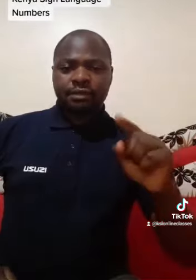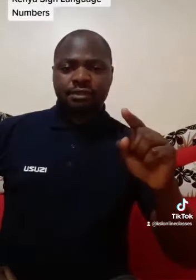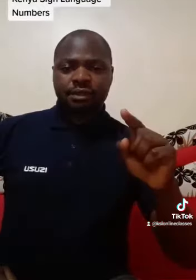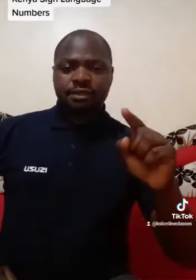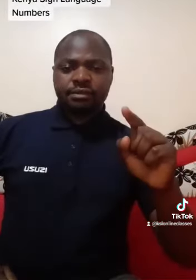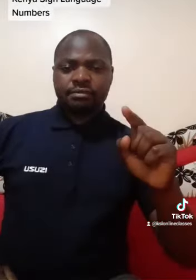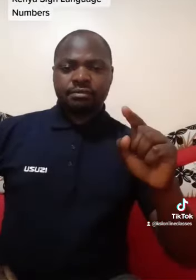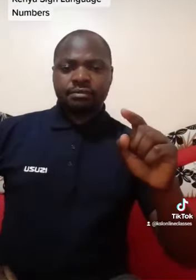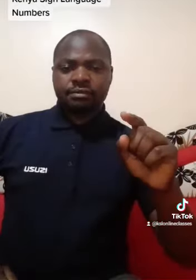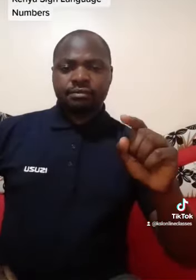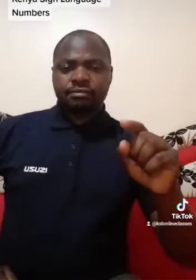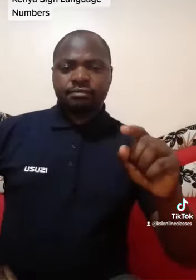5000,